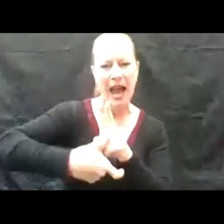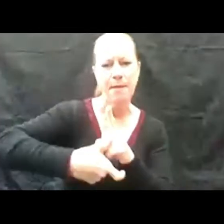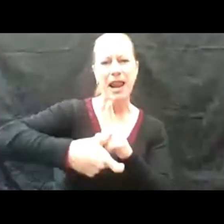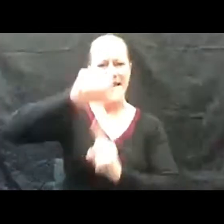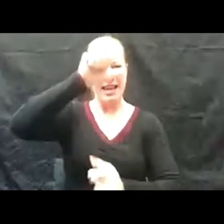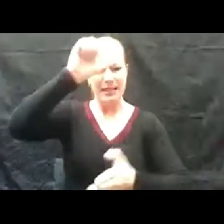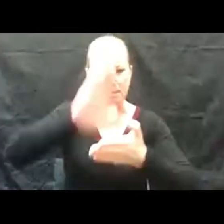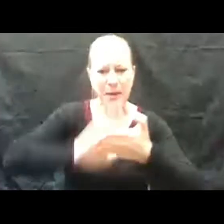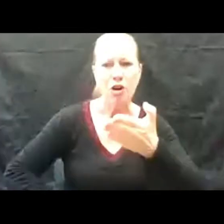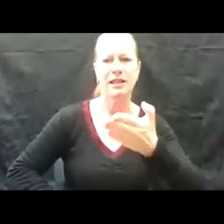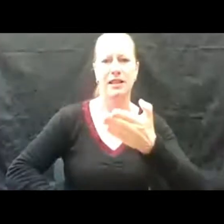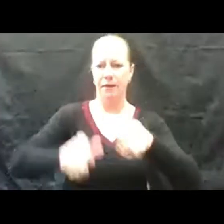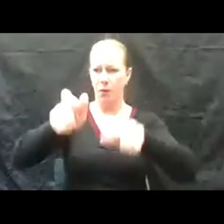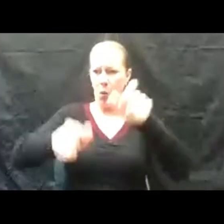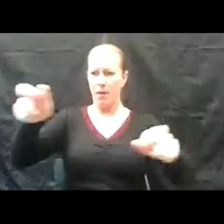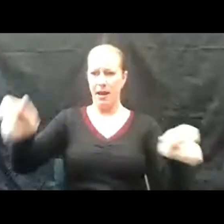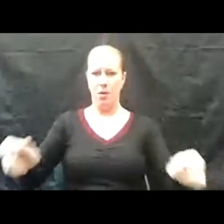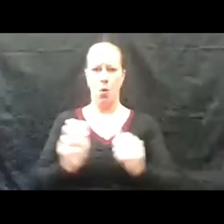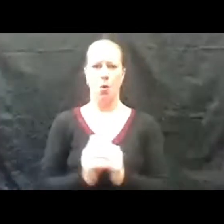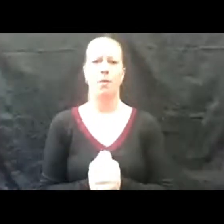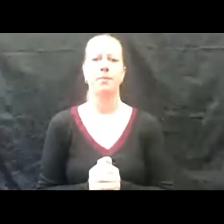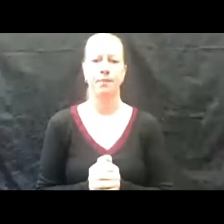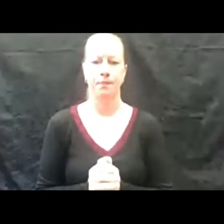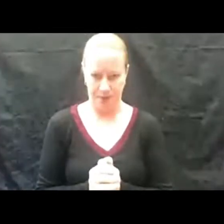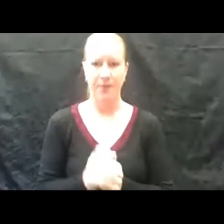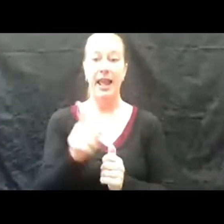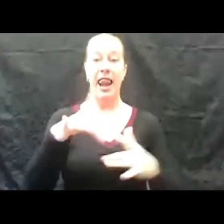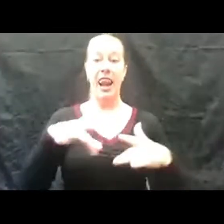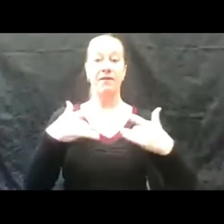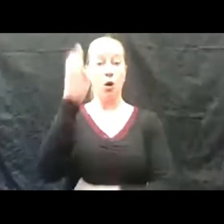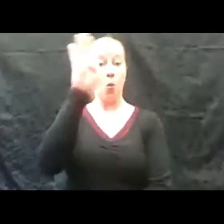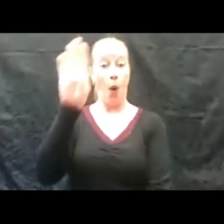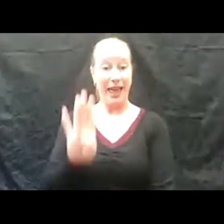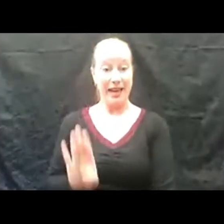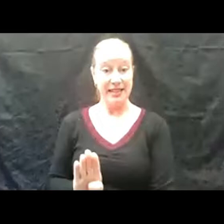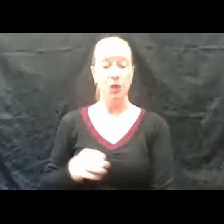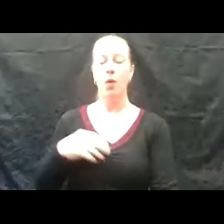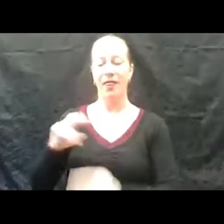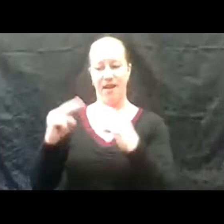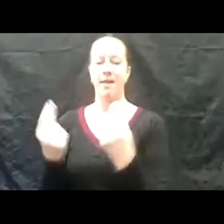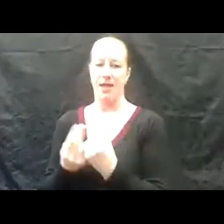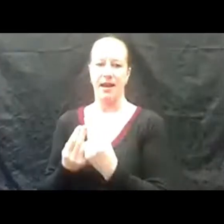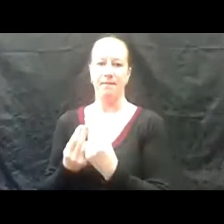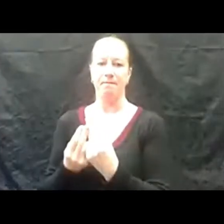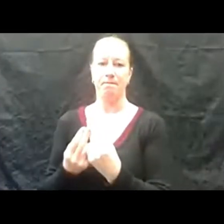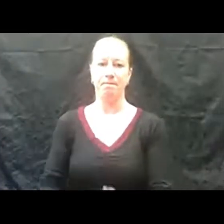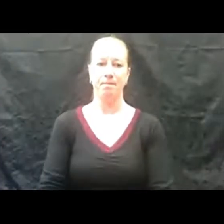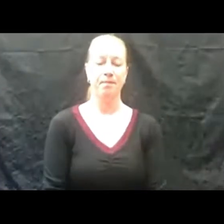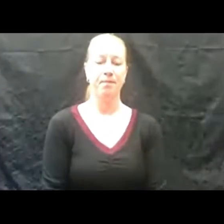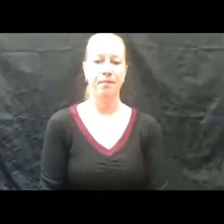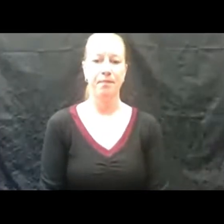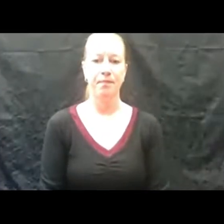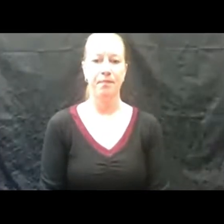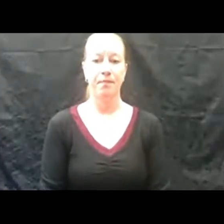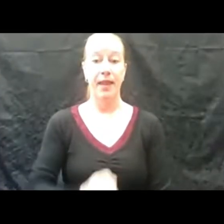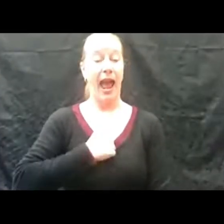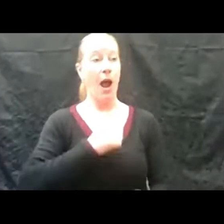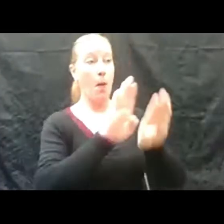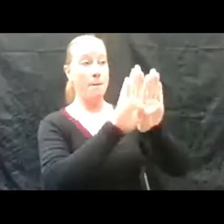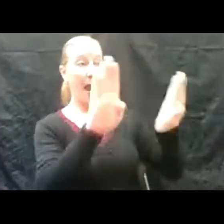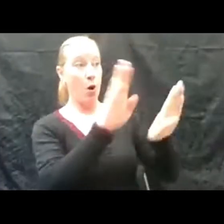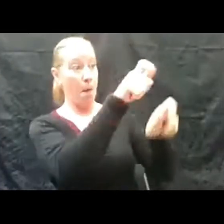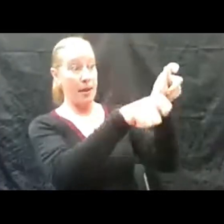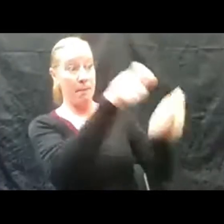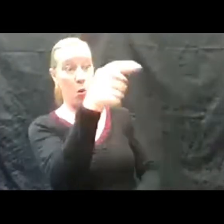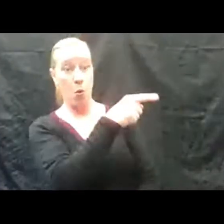life. He now lives in Haitaitai, Wellington, with his family. Our panelists